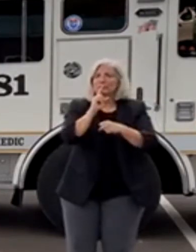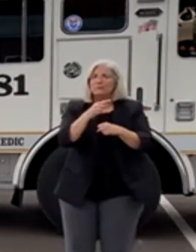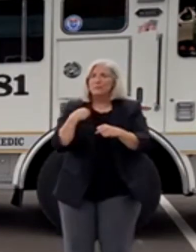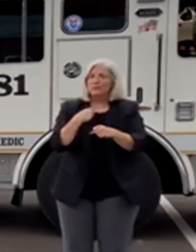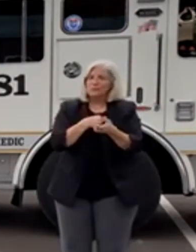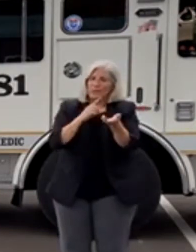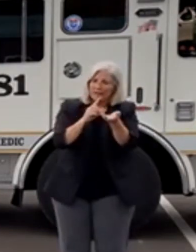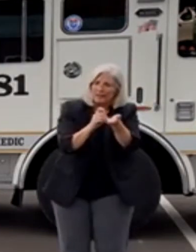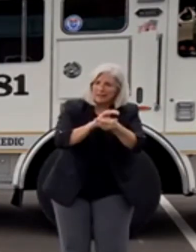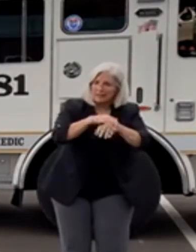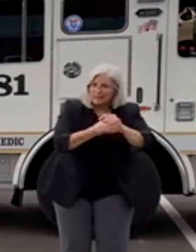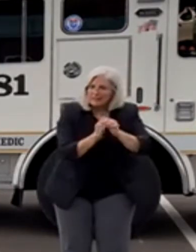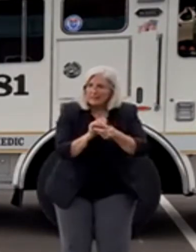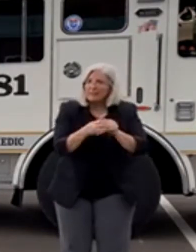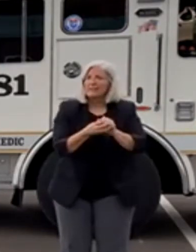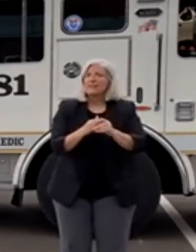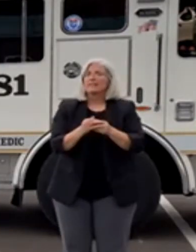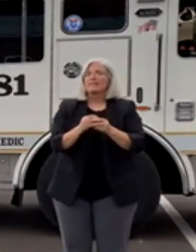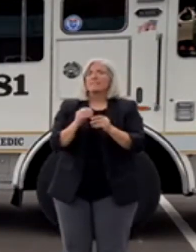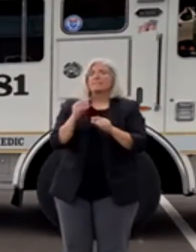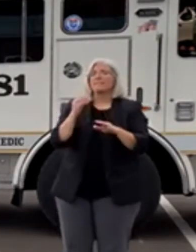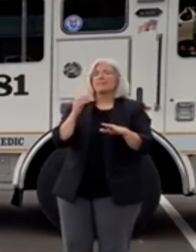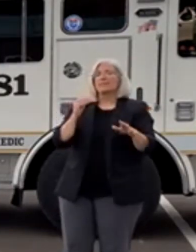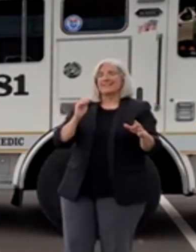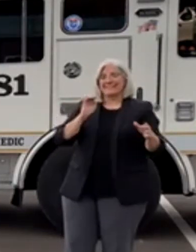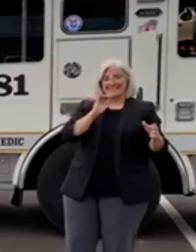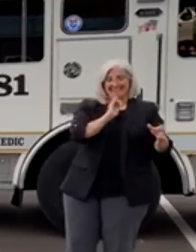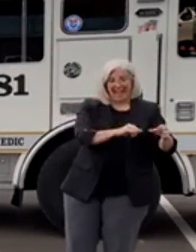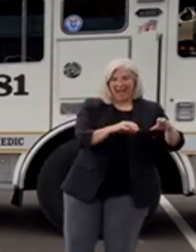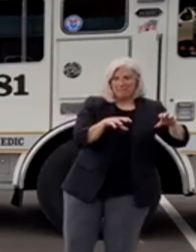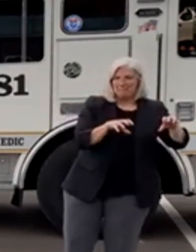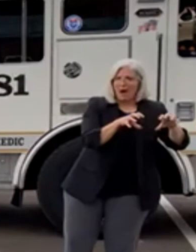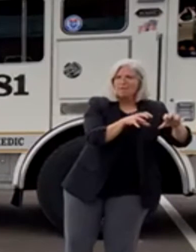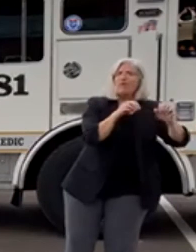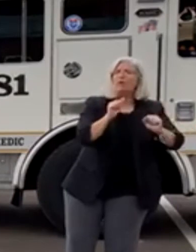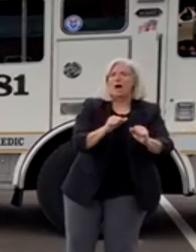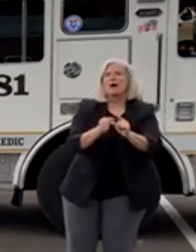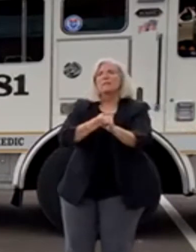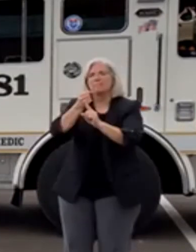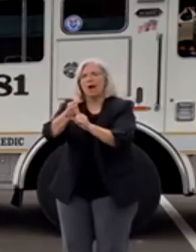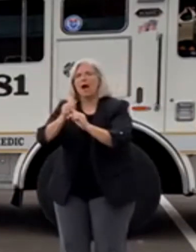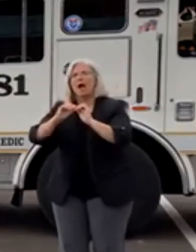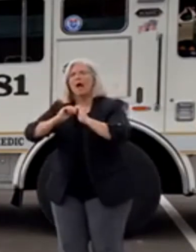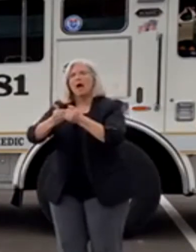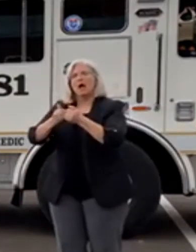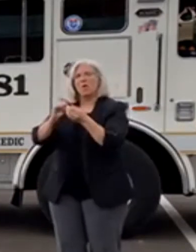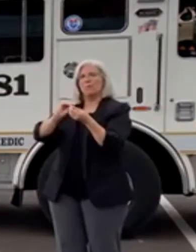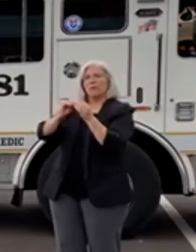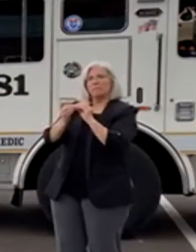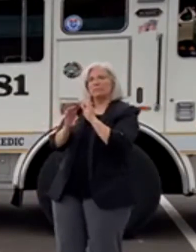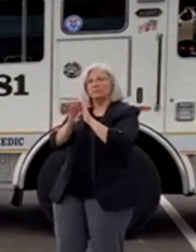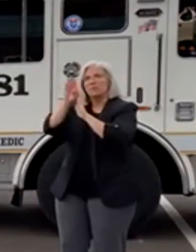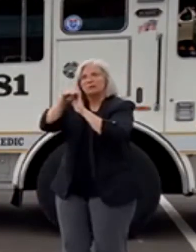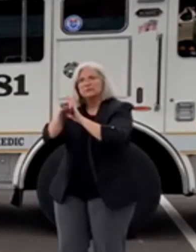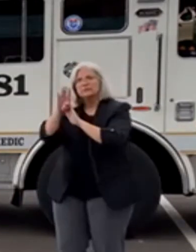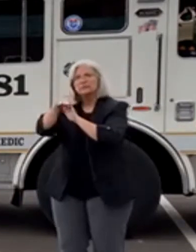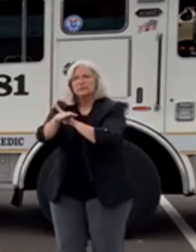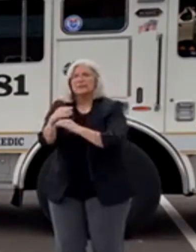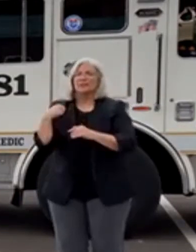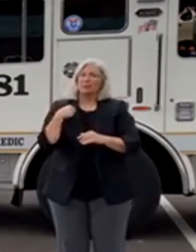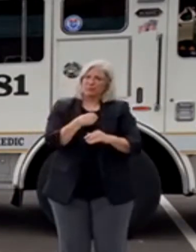that our behavior affects others, we will go through this crisis together and we will come out on the other